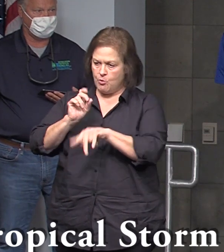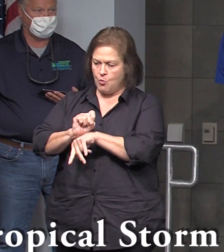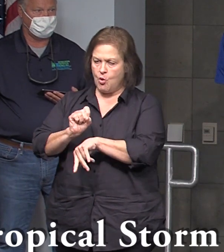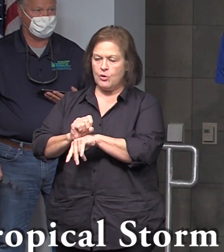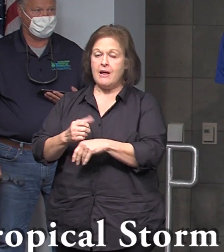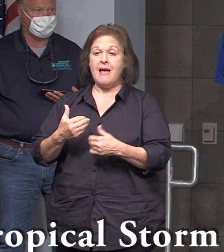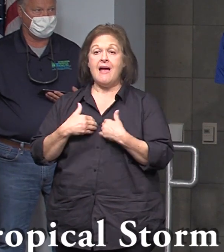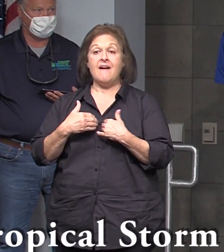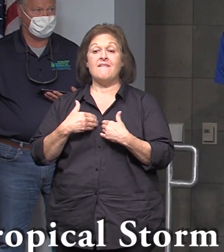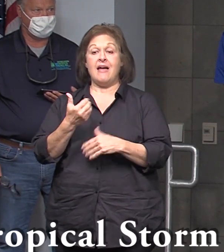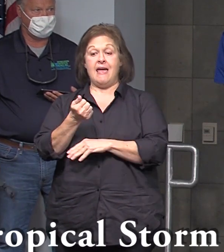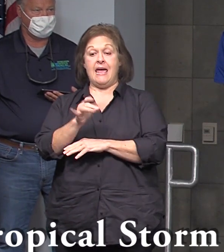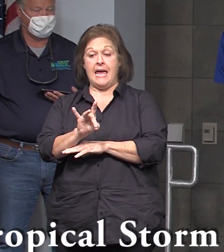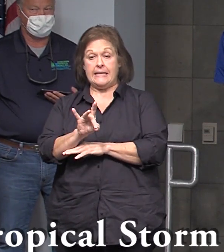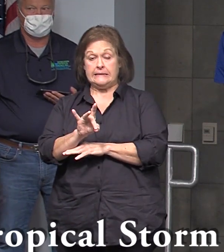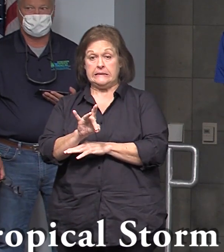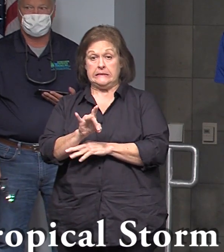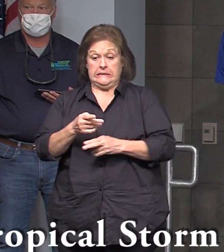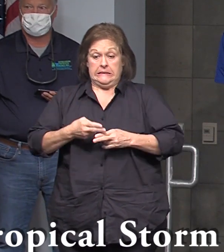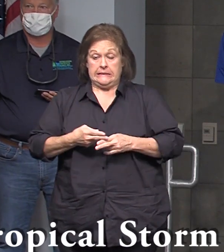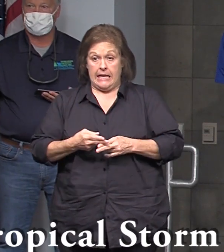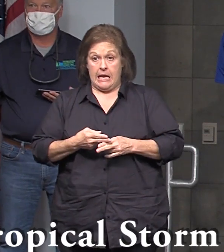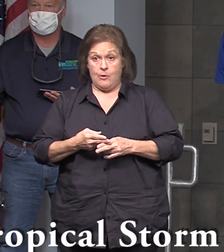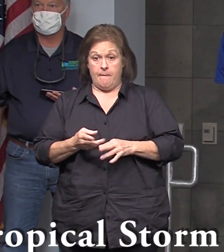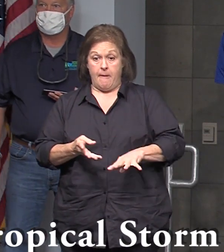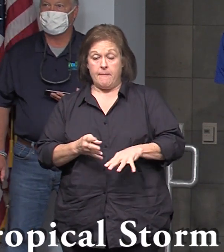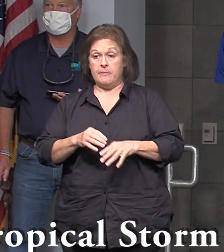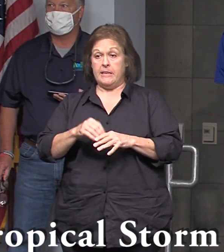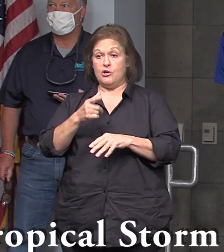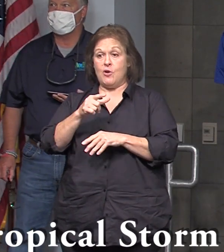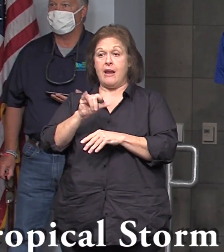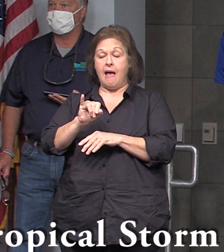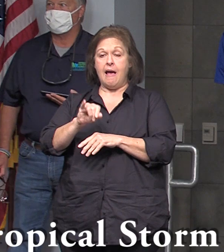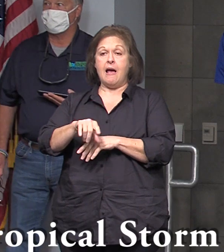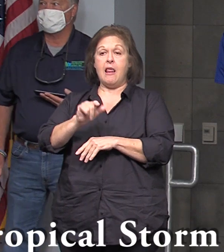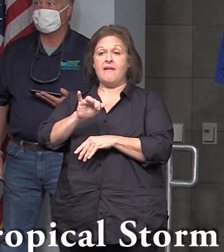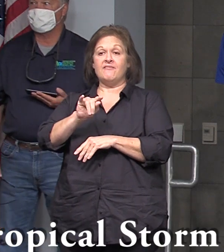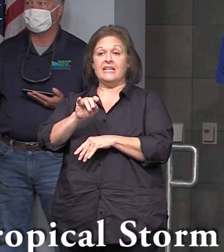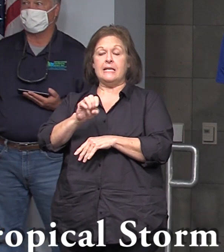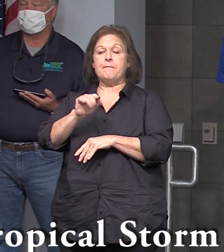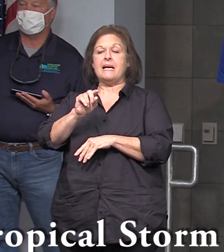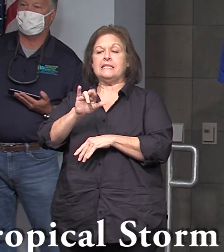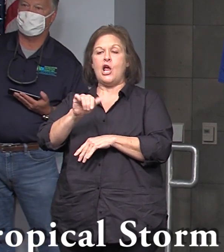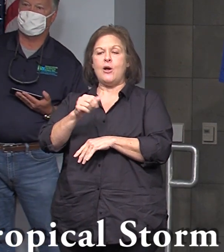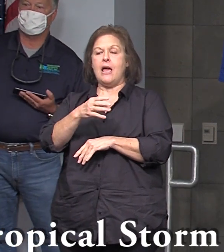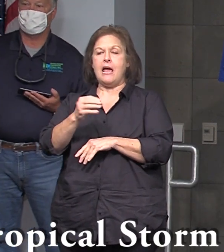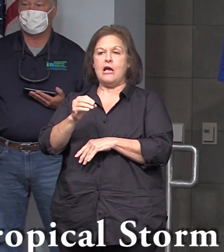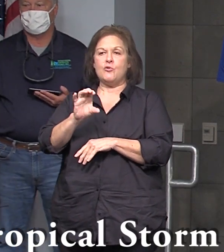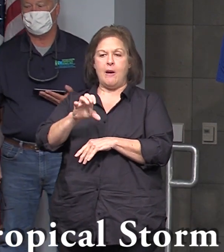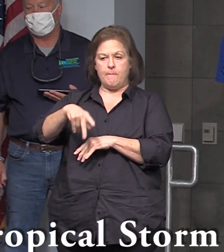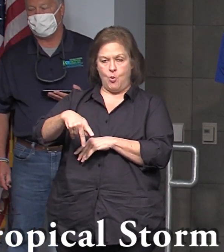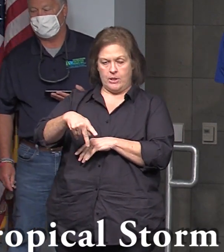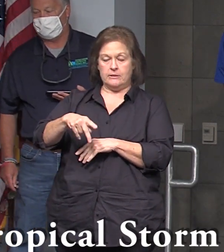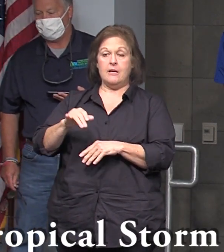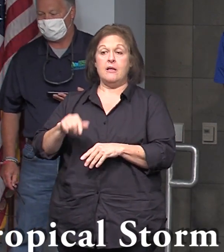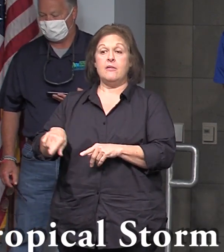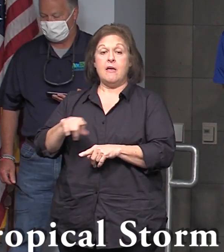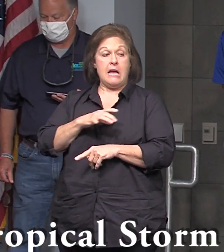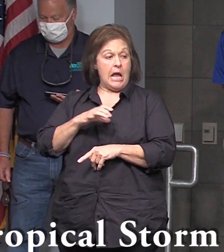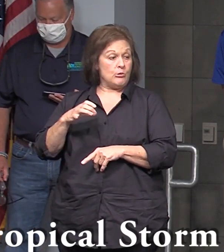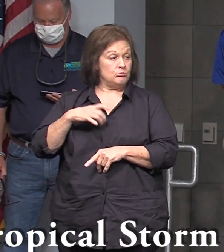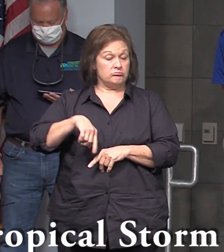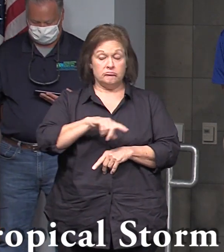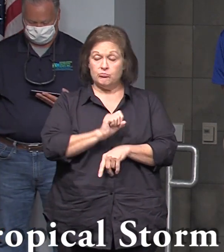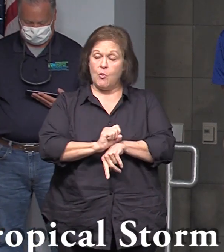roughly 18 temporary pumps that are in Grand Isle, Lafitte, Barataria, and Crown Point. The council has been